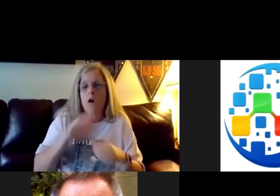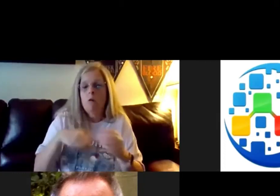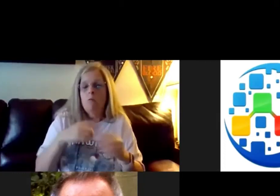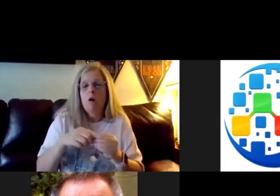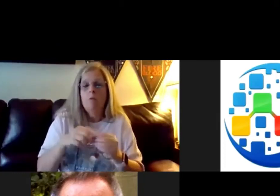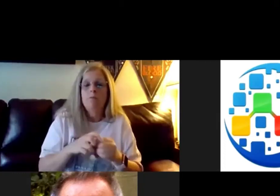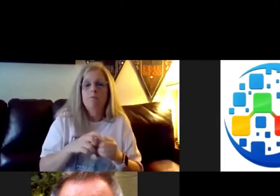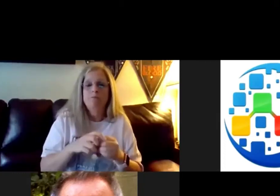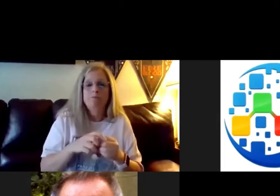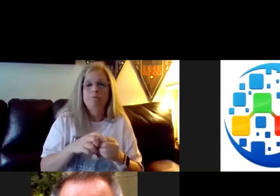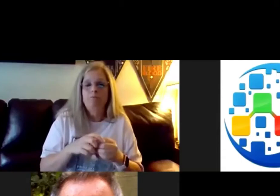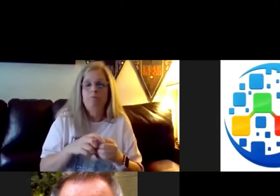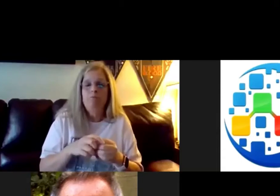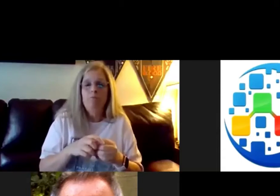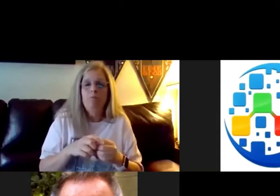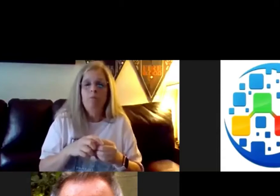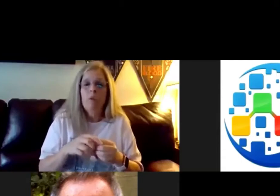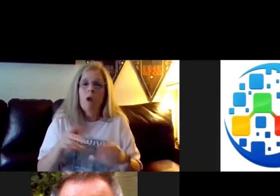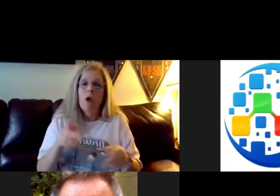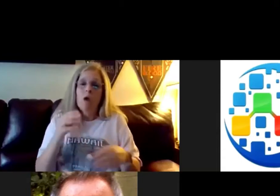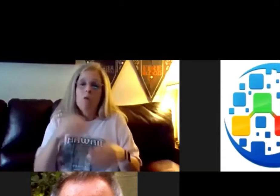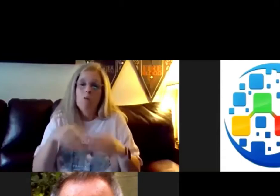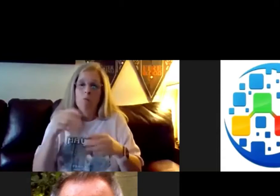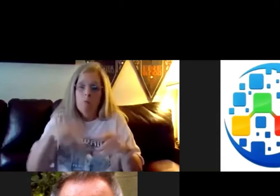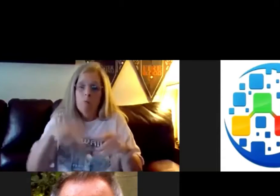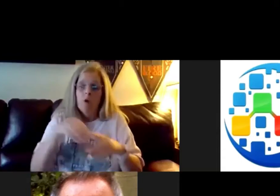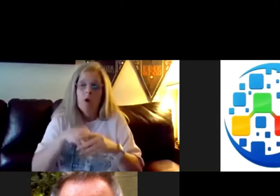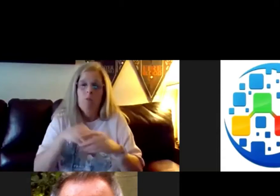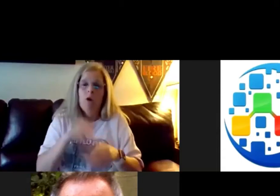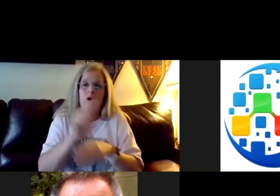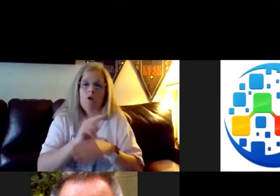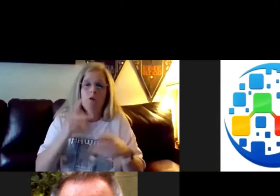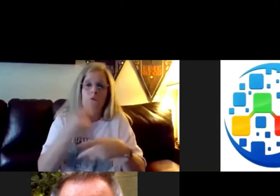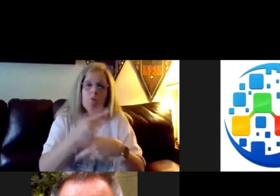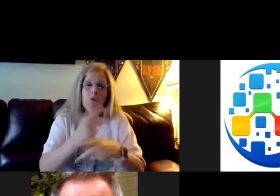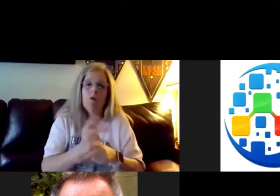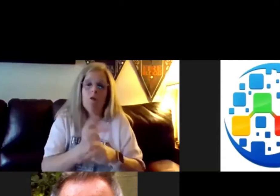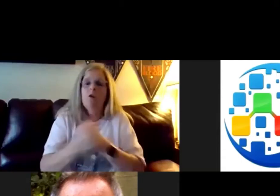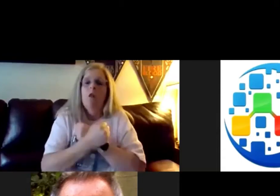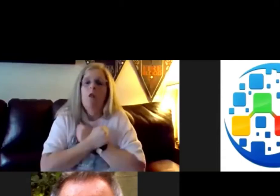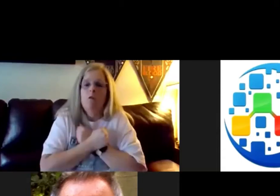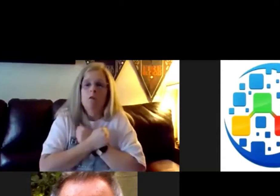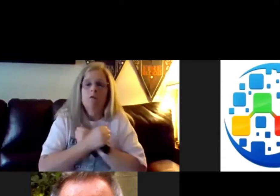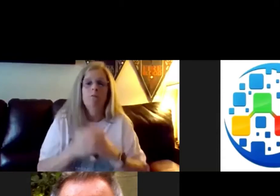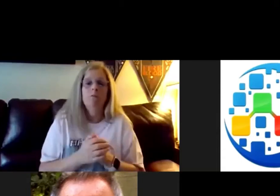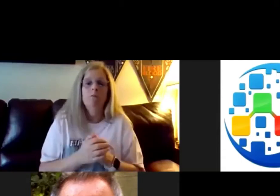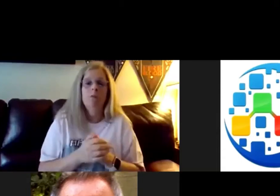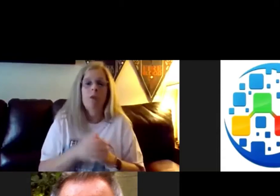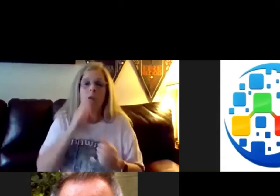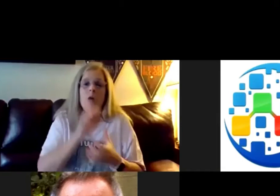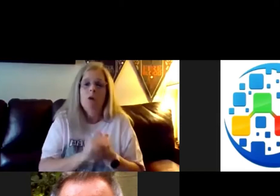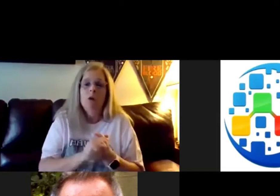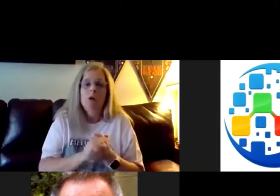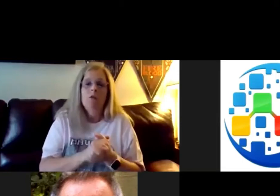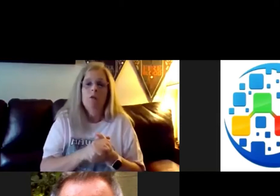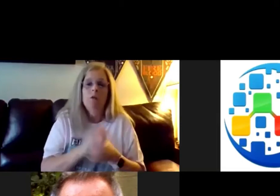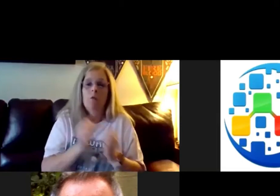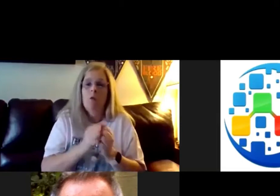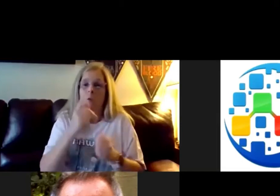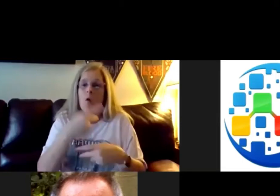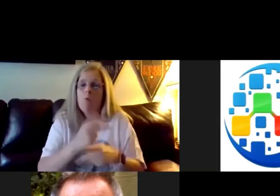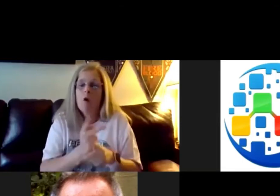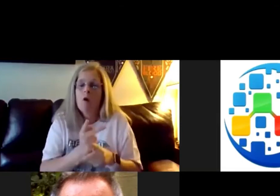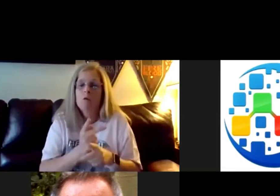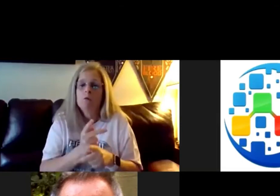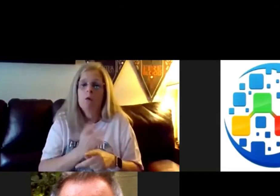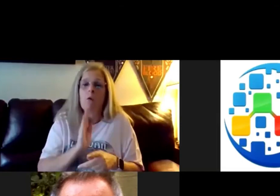edge technology. As people come in and use these products, they're absolutely going to love it. And I believe with just the one product, Onpassive will